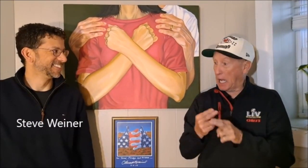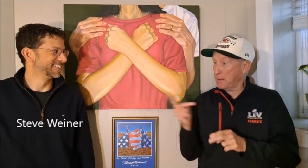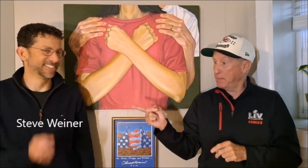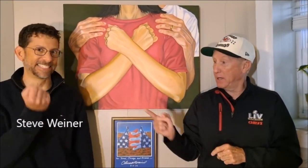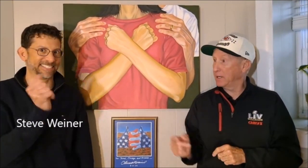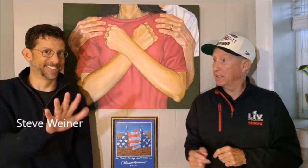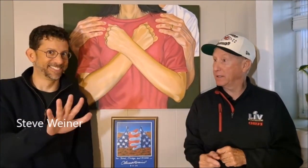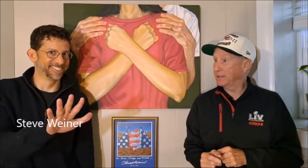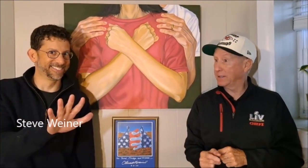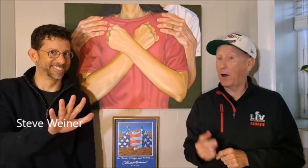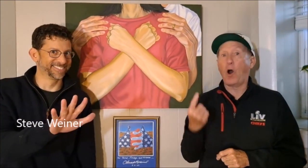name.